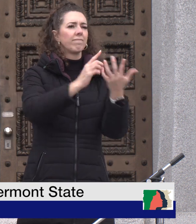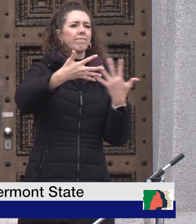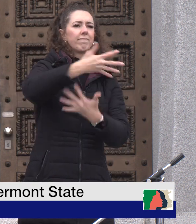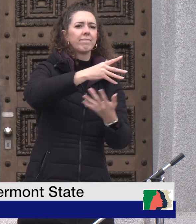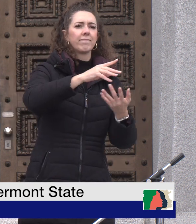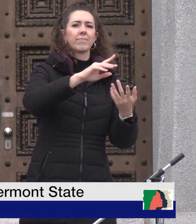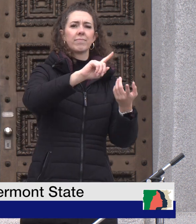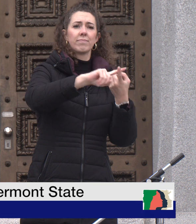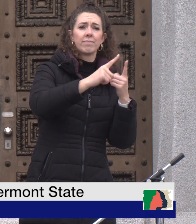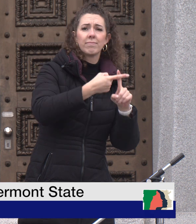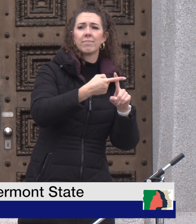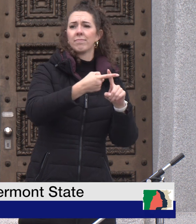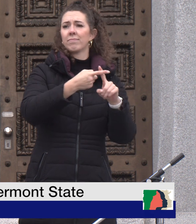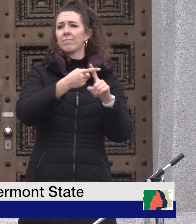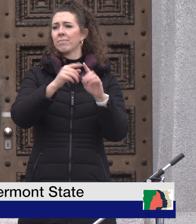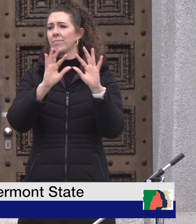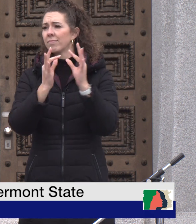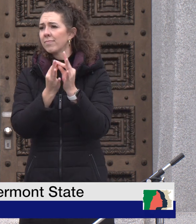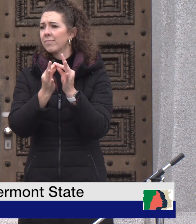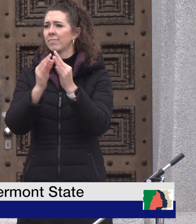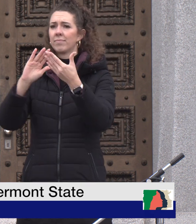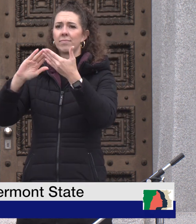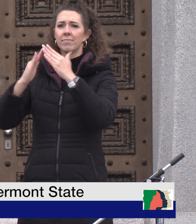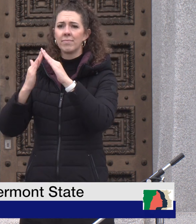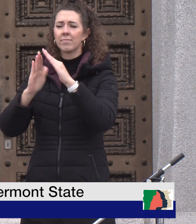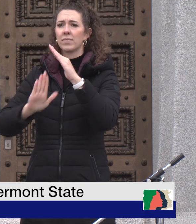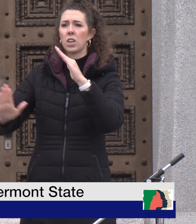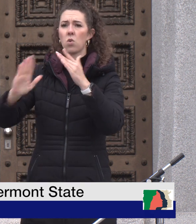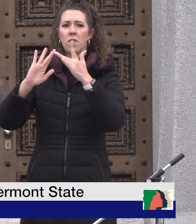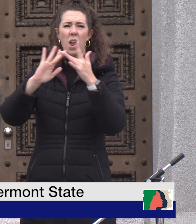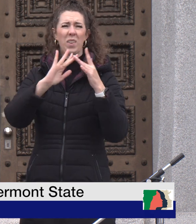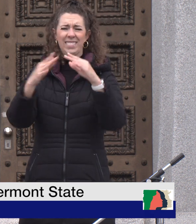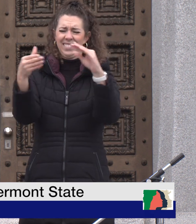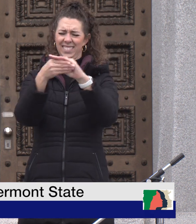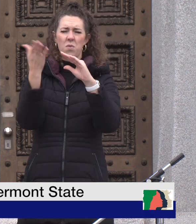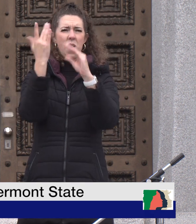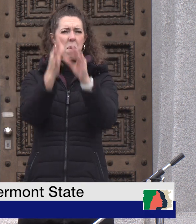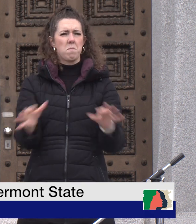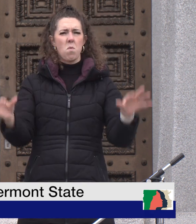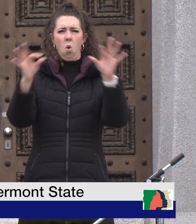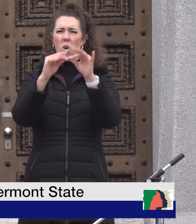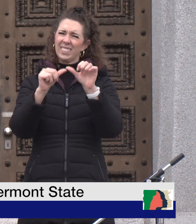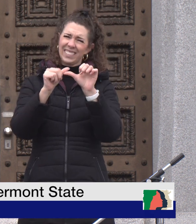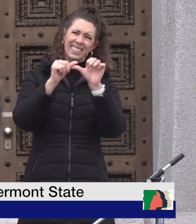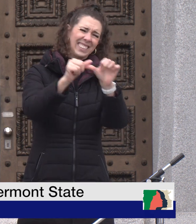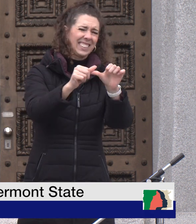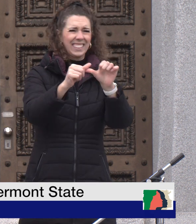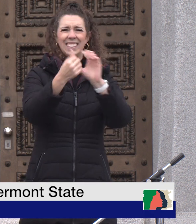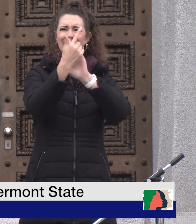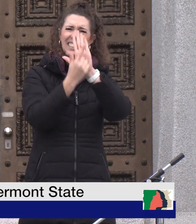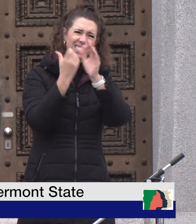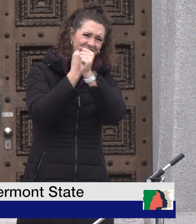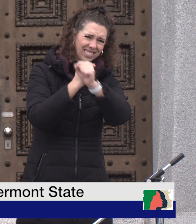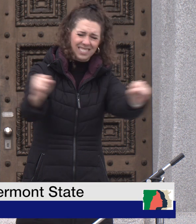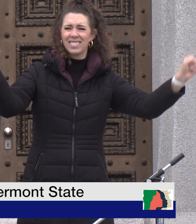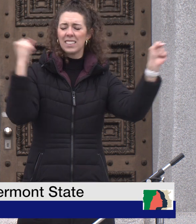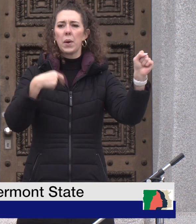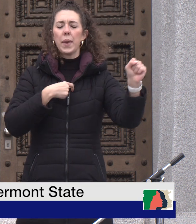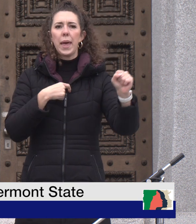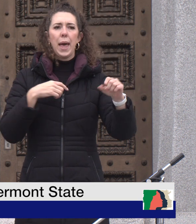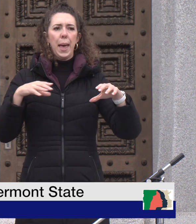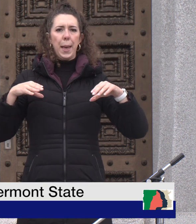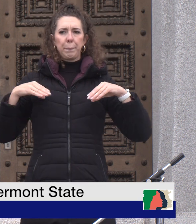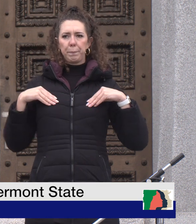and tell them why you support abortion. We are no longer going to be quiet, and we